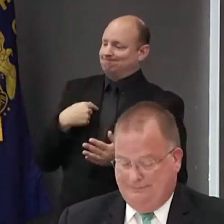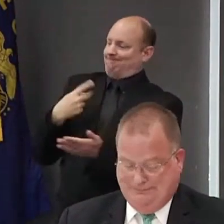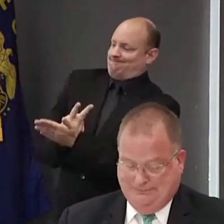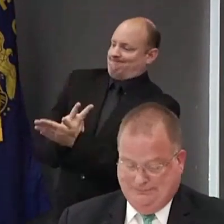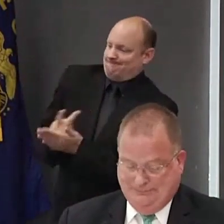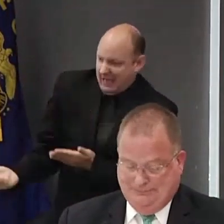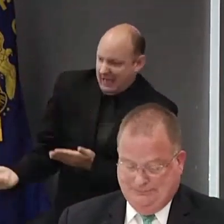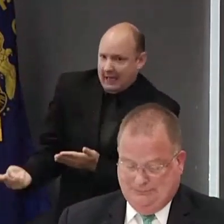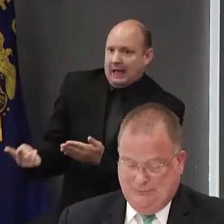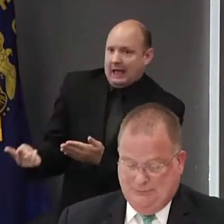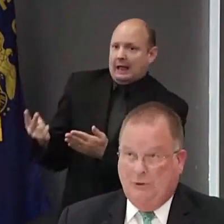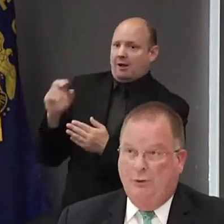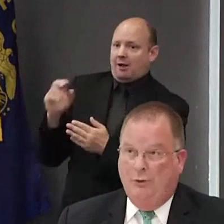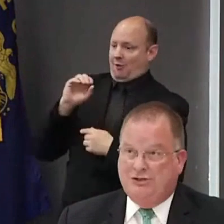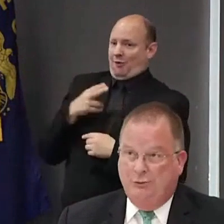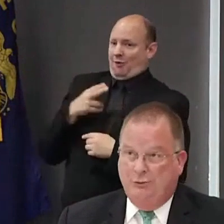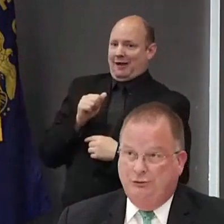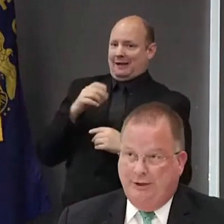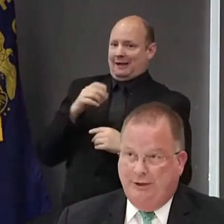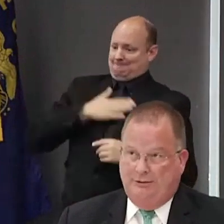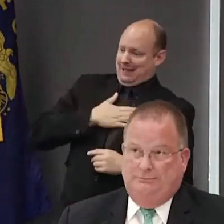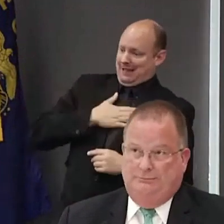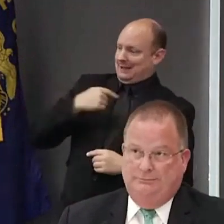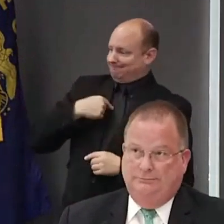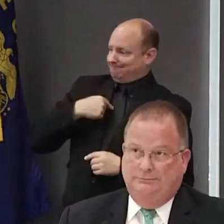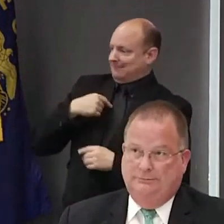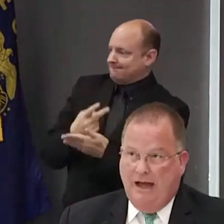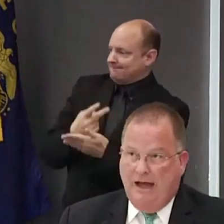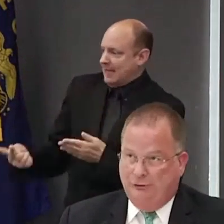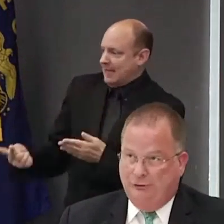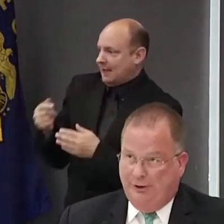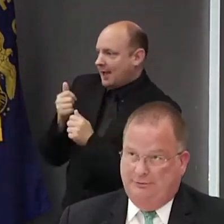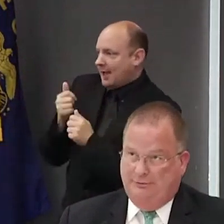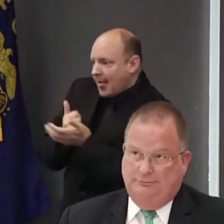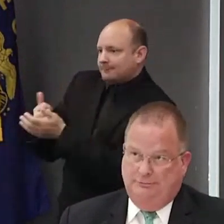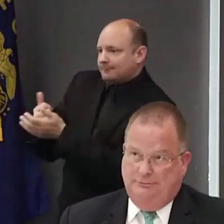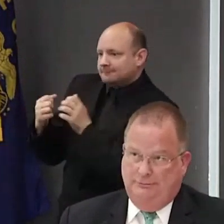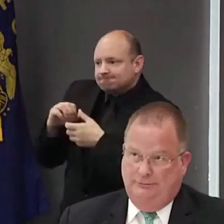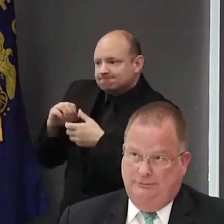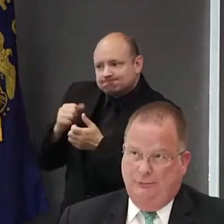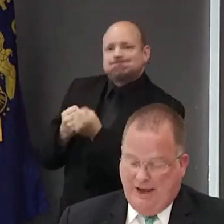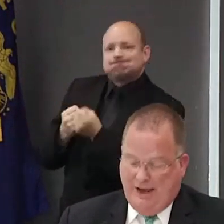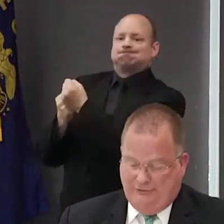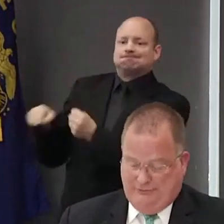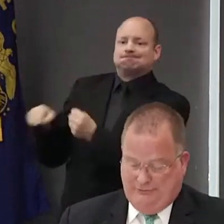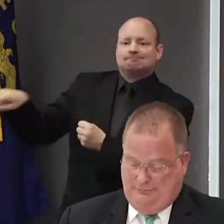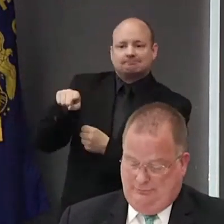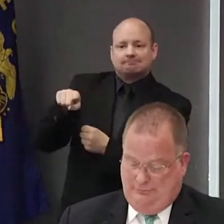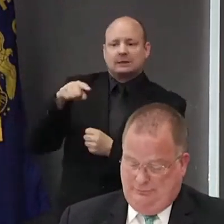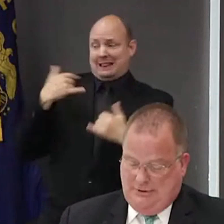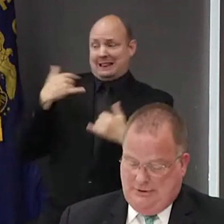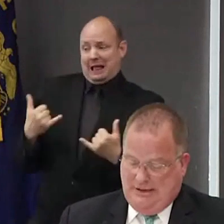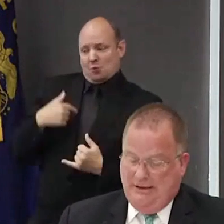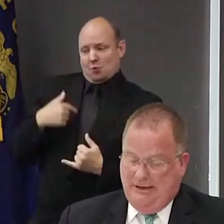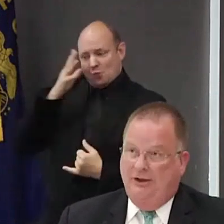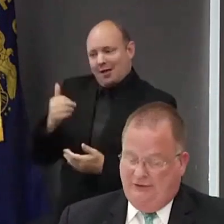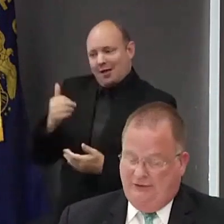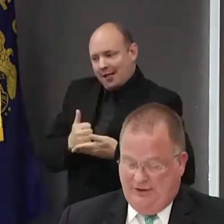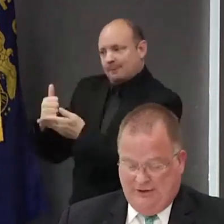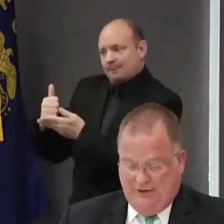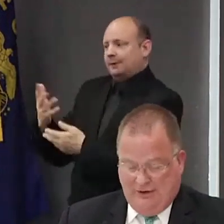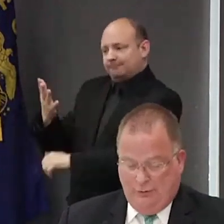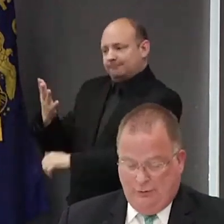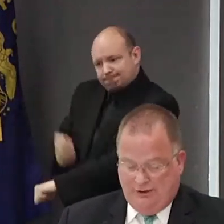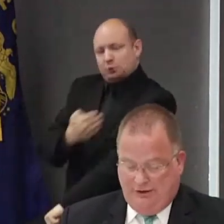to them. OHA will do better. I will do better. We have to. The health